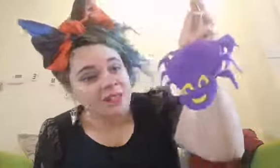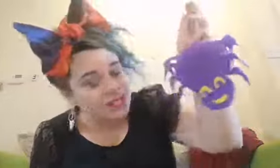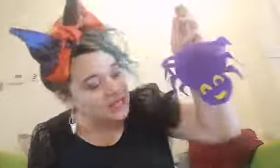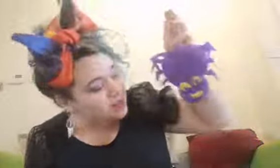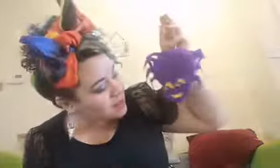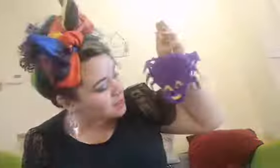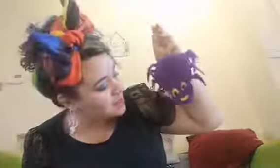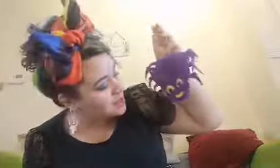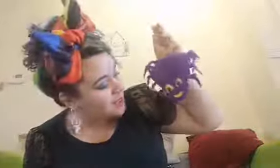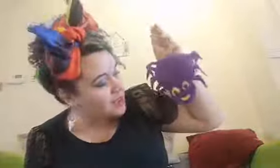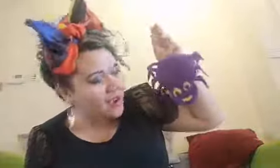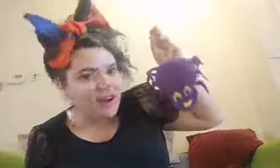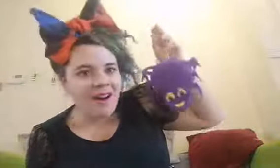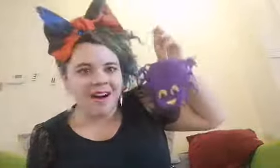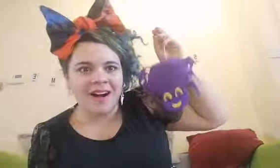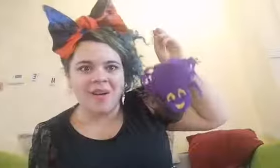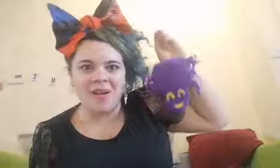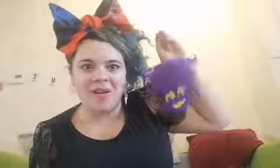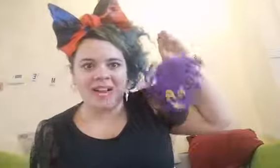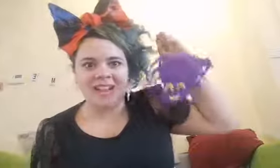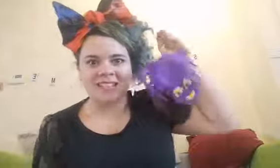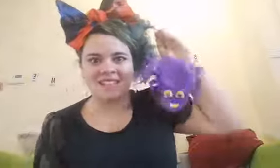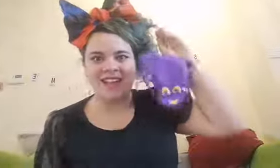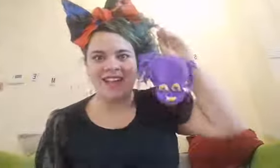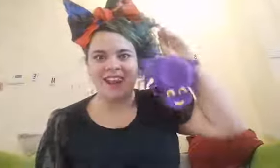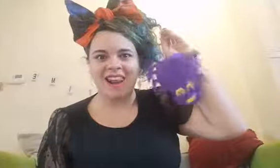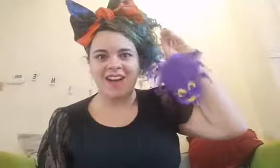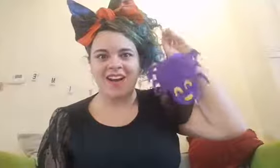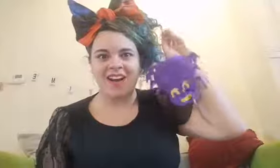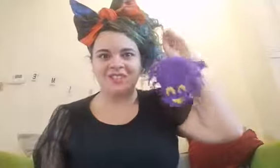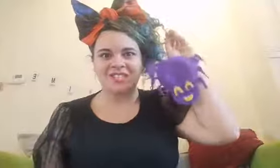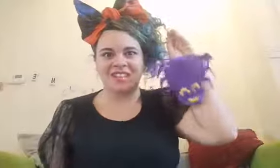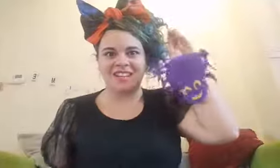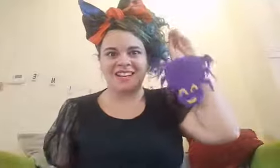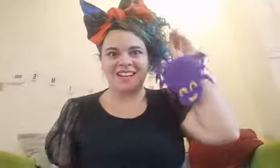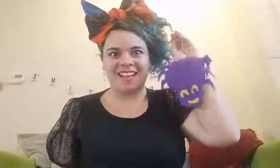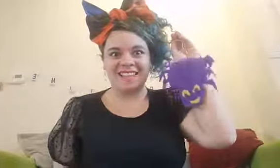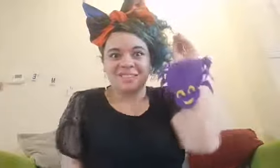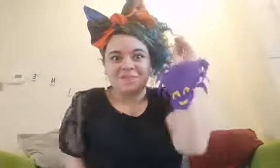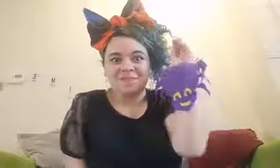like chicken nuggets, Anansi? Oh, Anansi loves chicken nuggets.